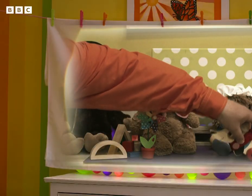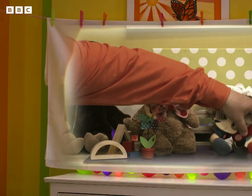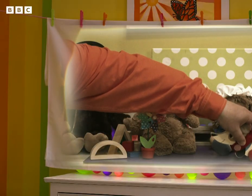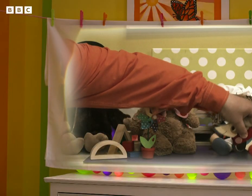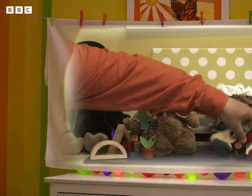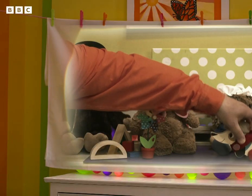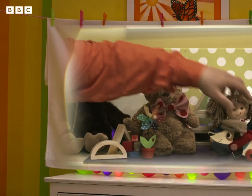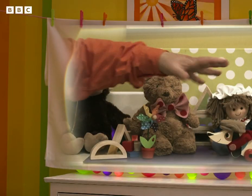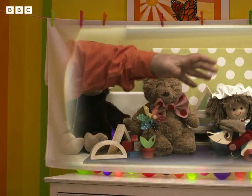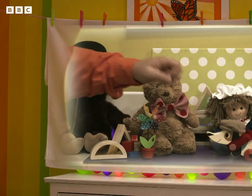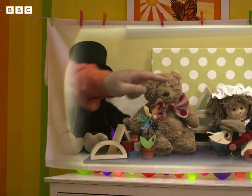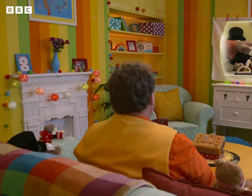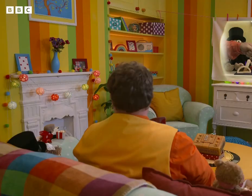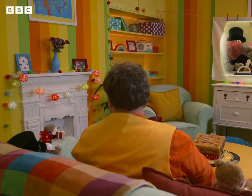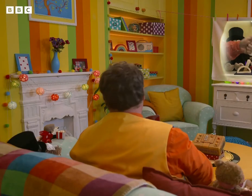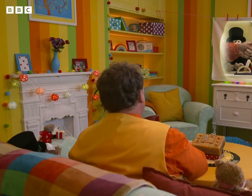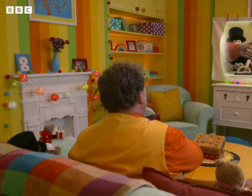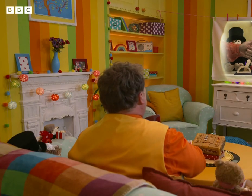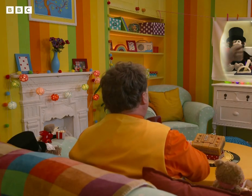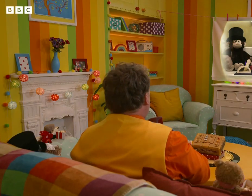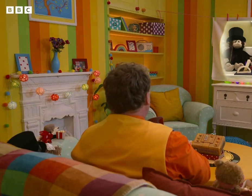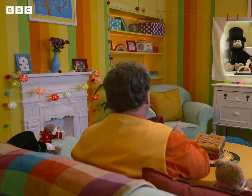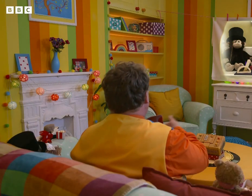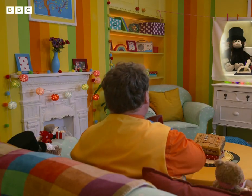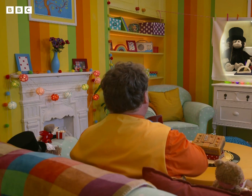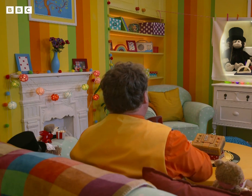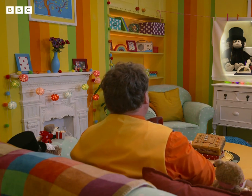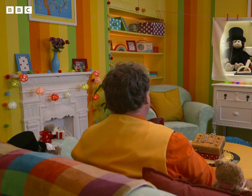Ruff, ruff. Oh, the puppy with your barking.